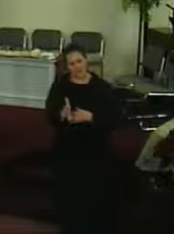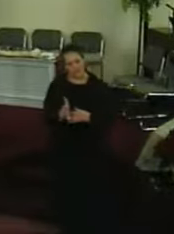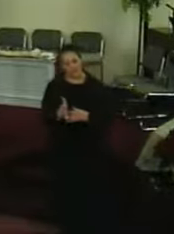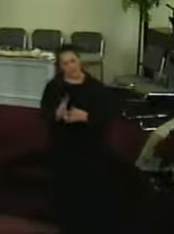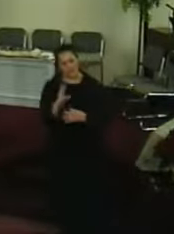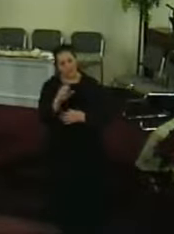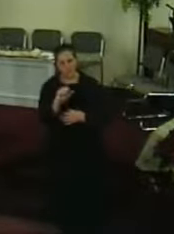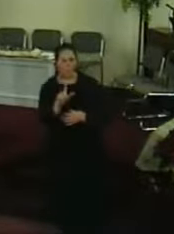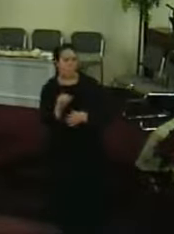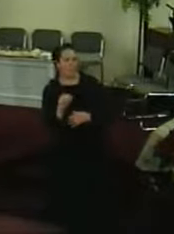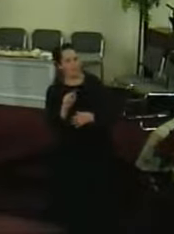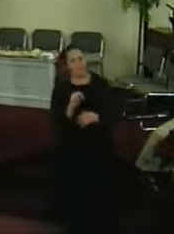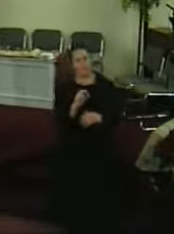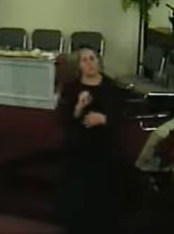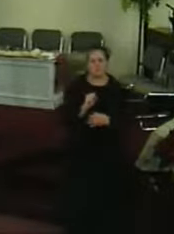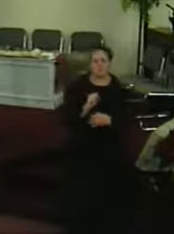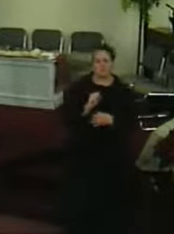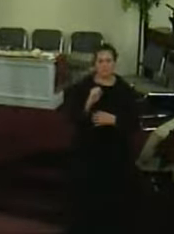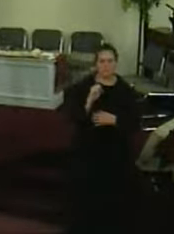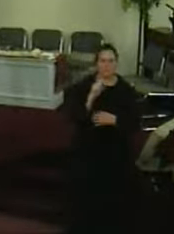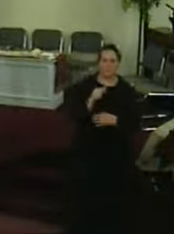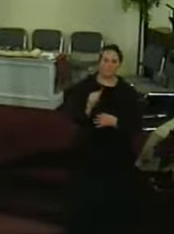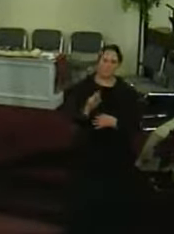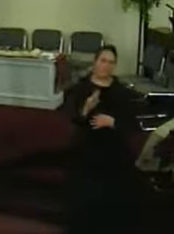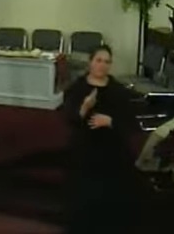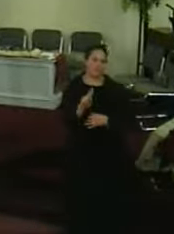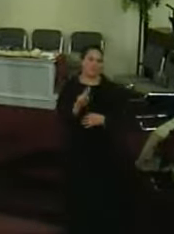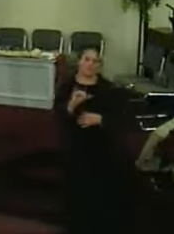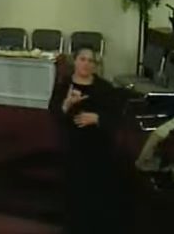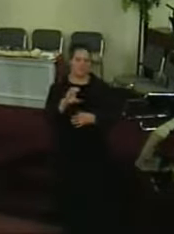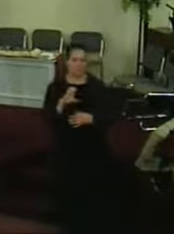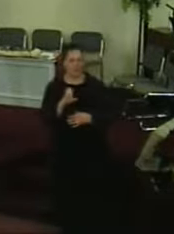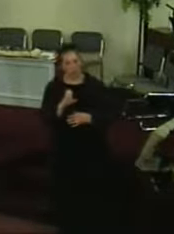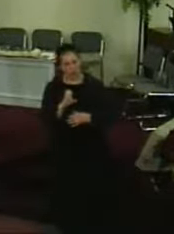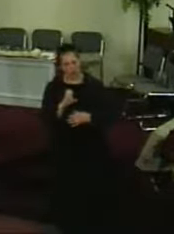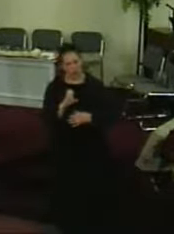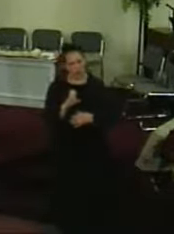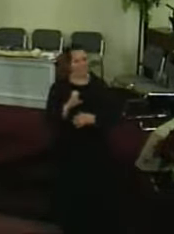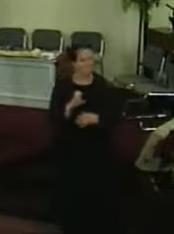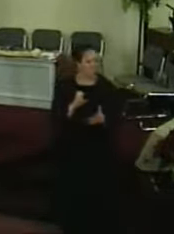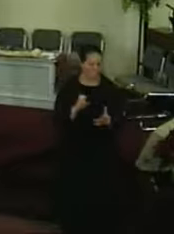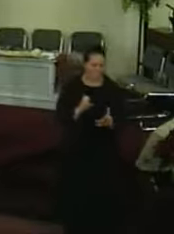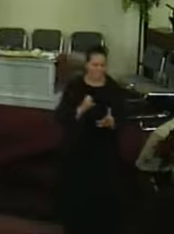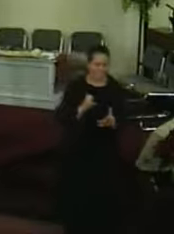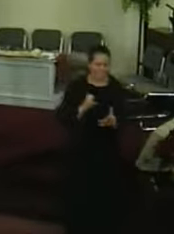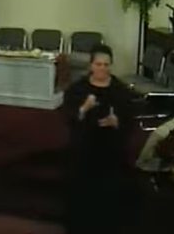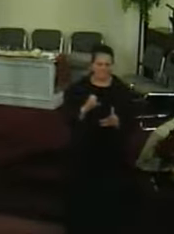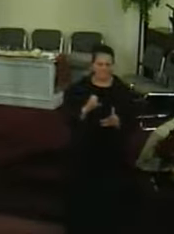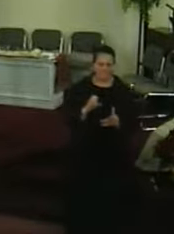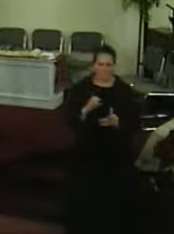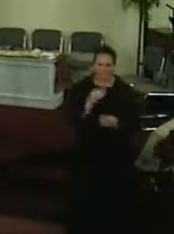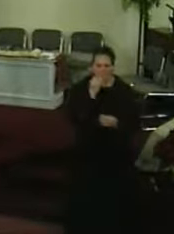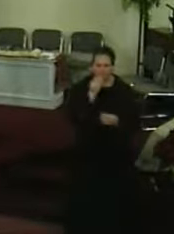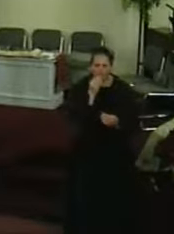and the onions and the garlic. Now, frankly, none of those things would have turned me on.